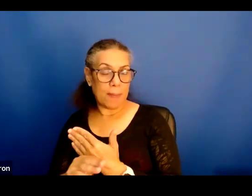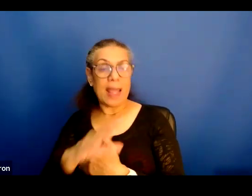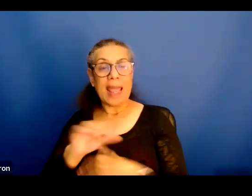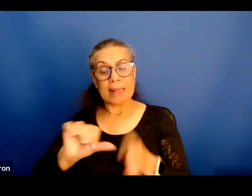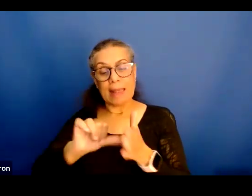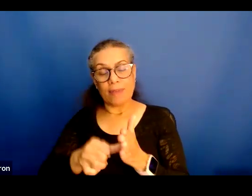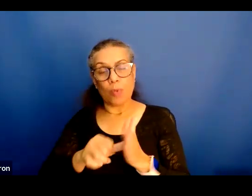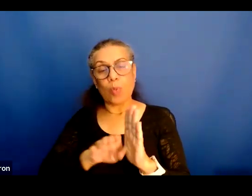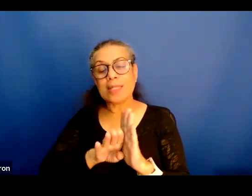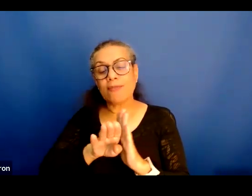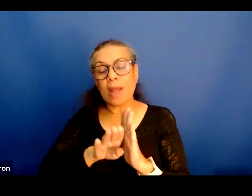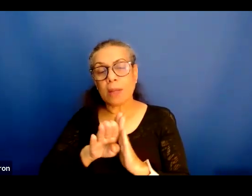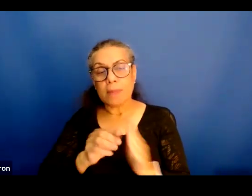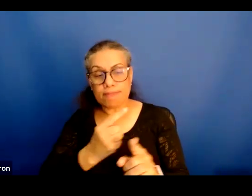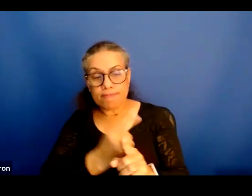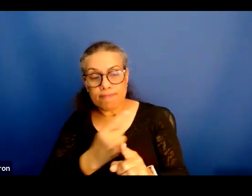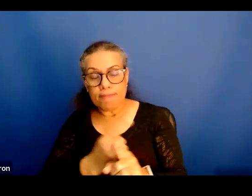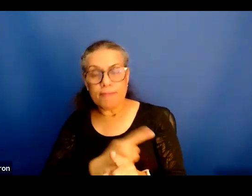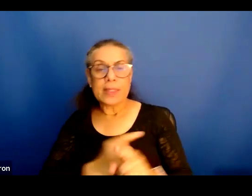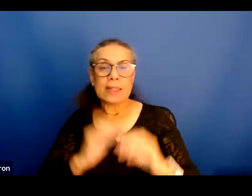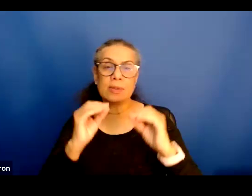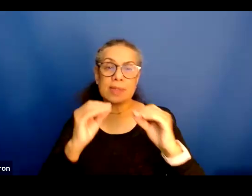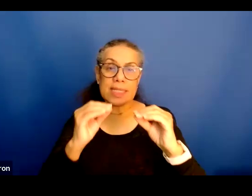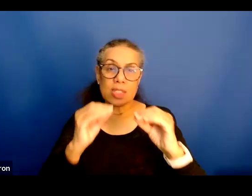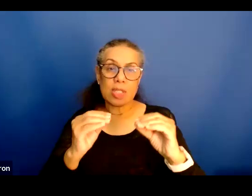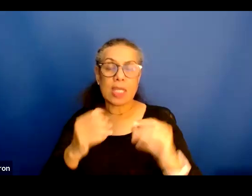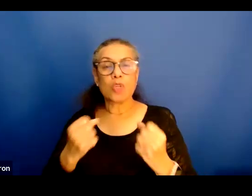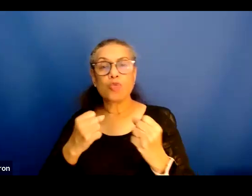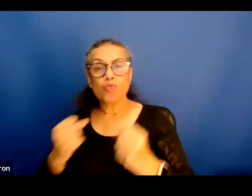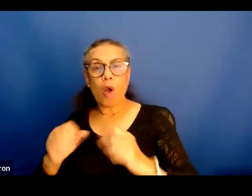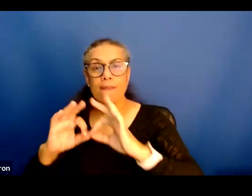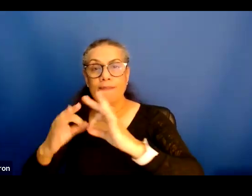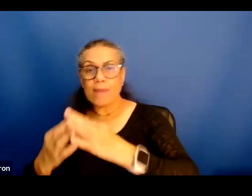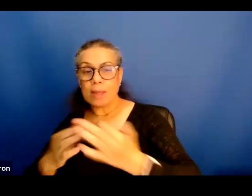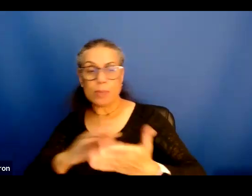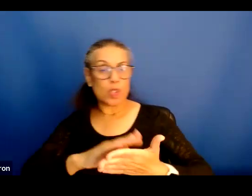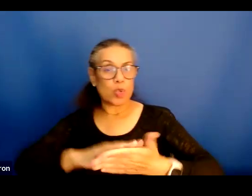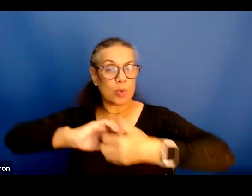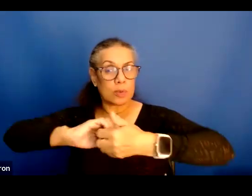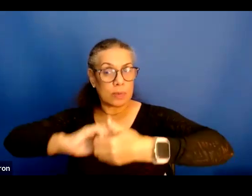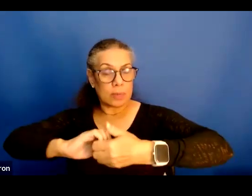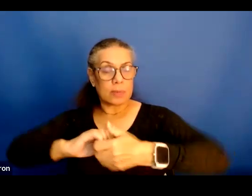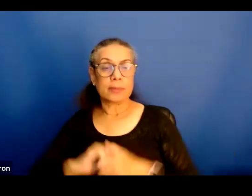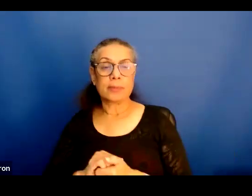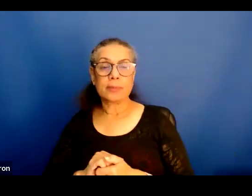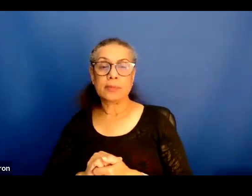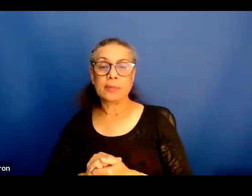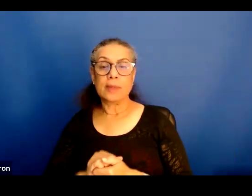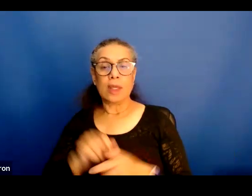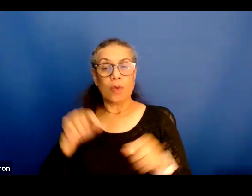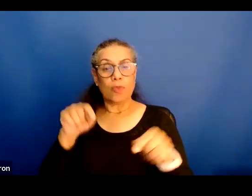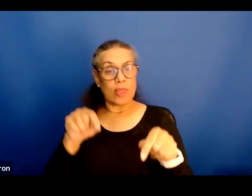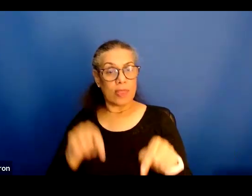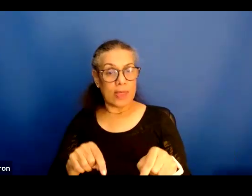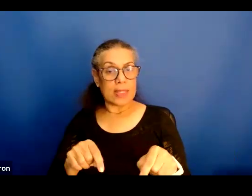on developmental appropriateness, instructional access, and strong family partnerships. Our enhanced district-wide support for inclusion